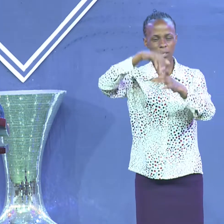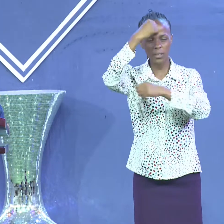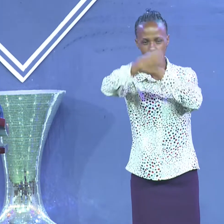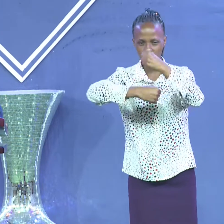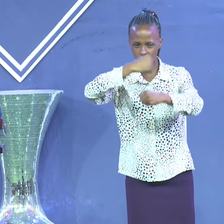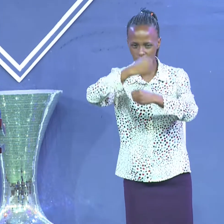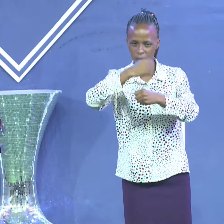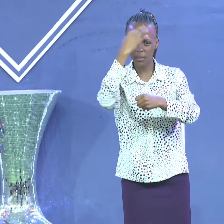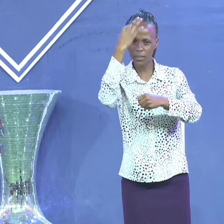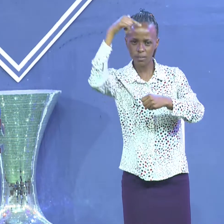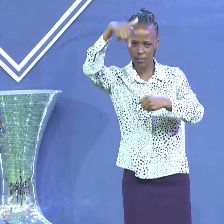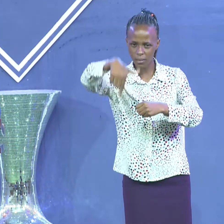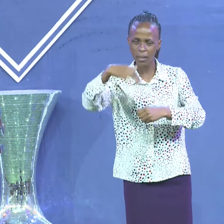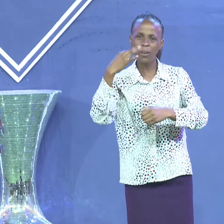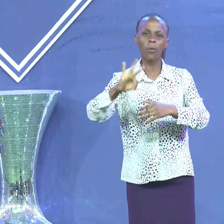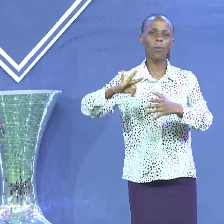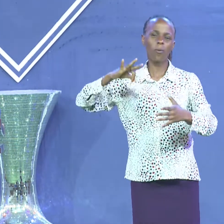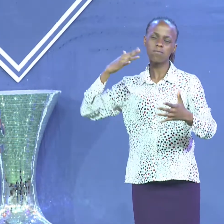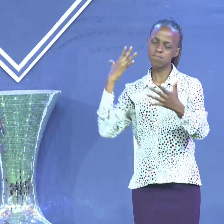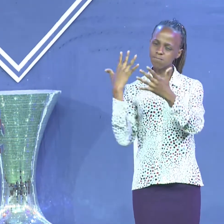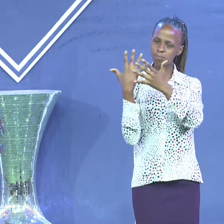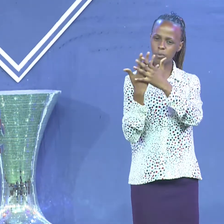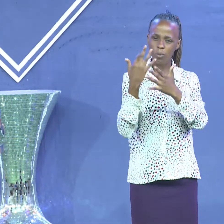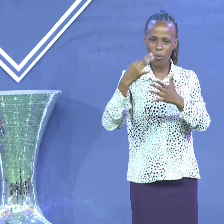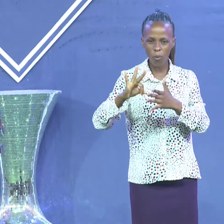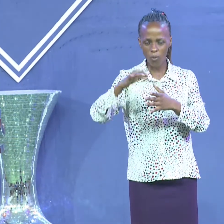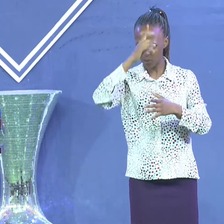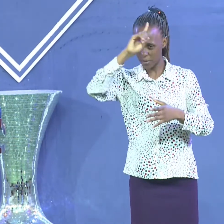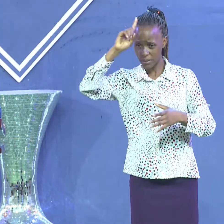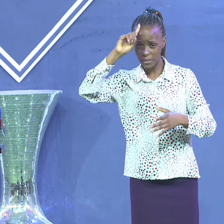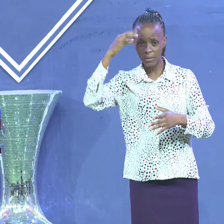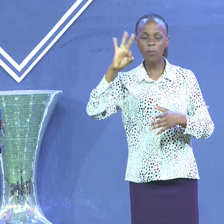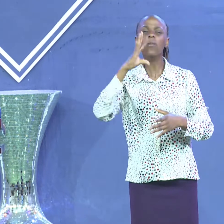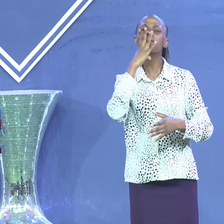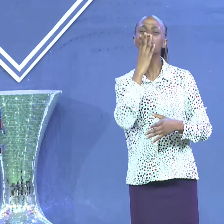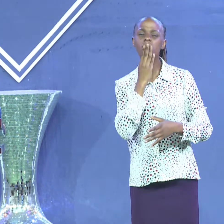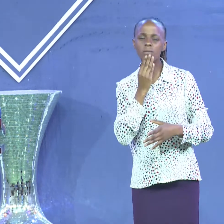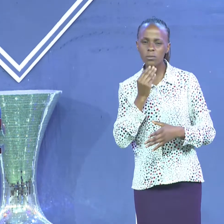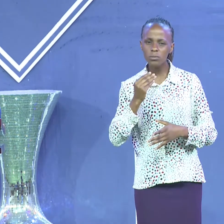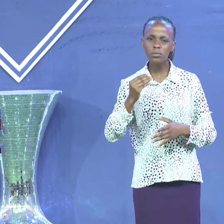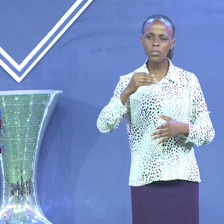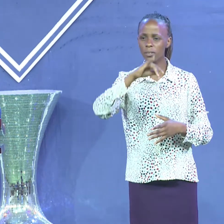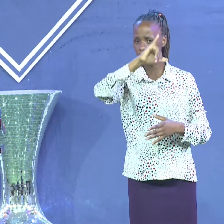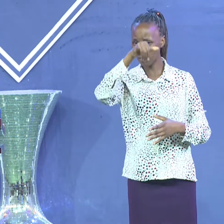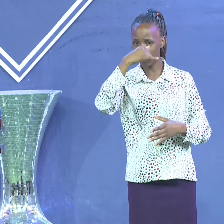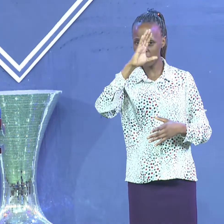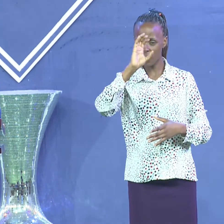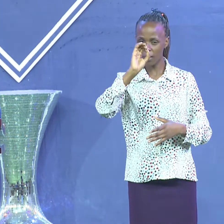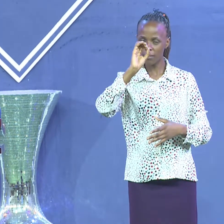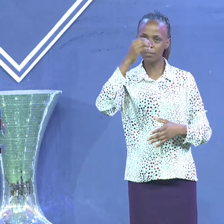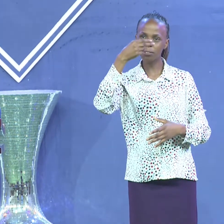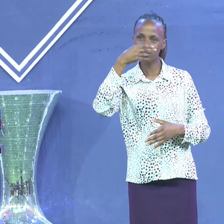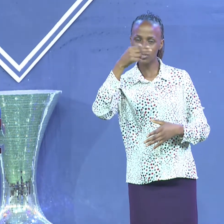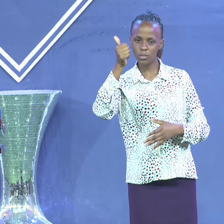mu omusanvu ogw'okusibibwa kwa Yekoyakini kabaka wa Yuda mu mwezi ogw'12 ku lunaku olw'omwezi